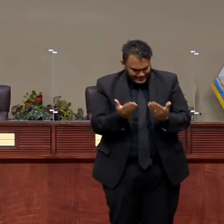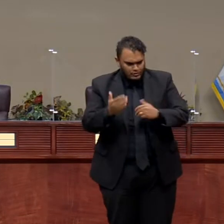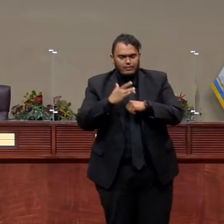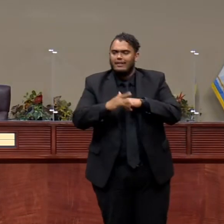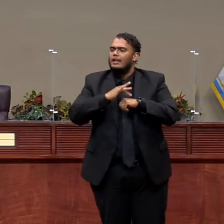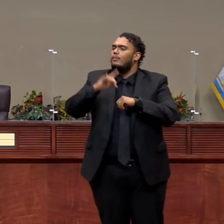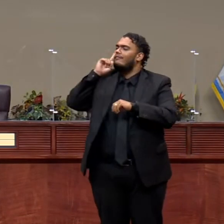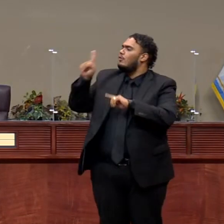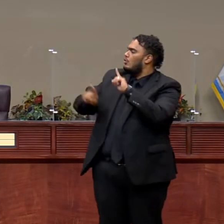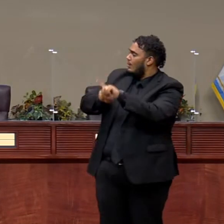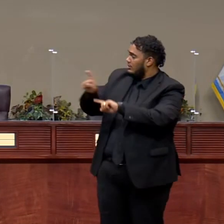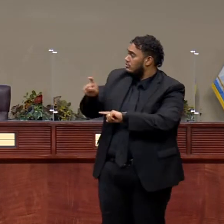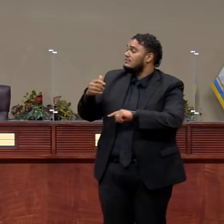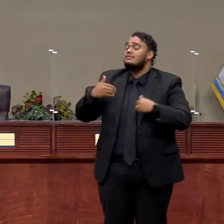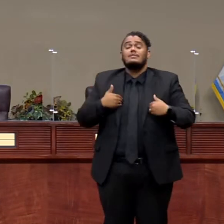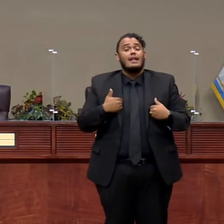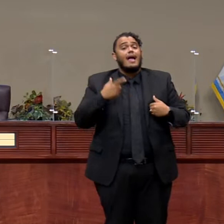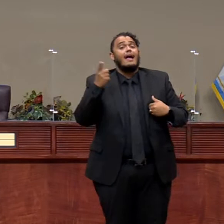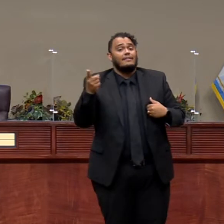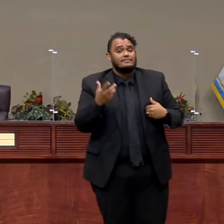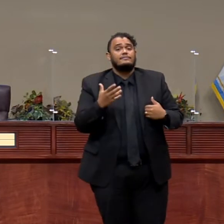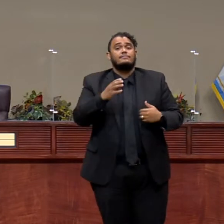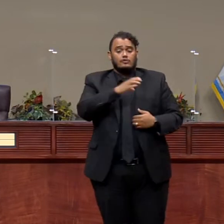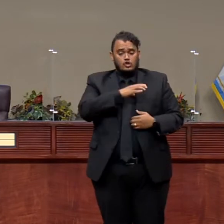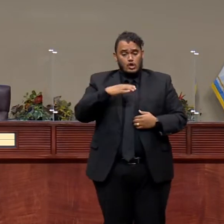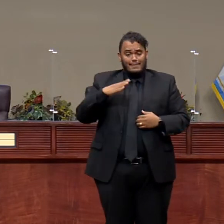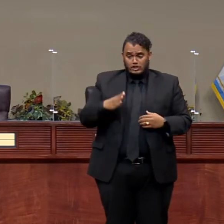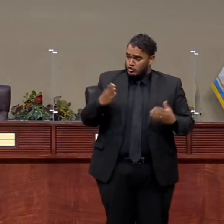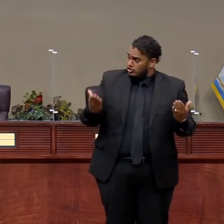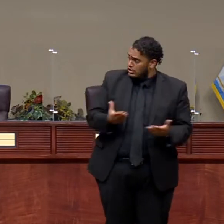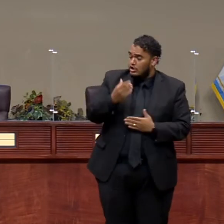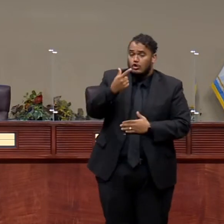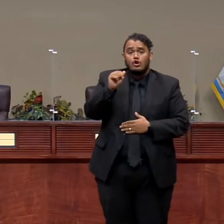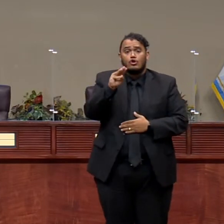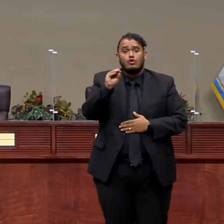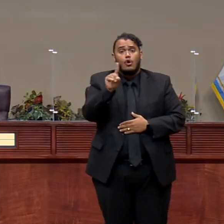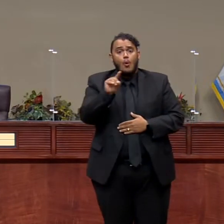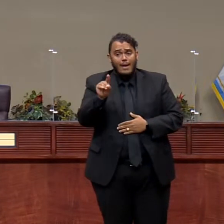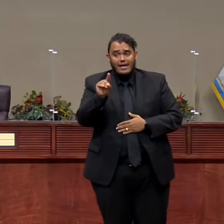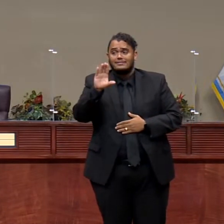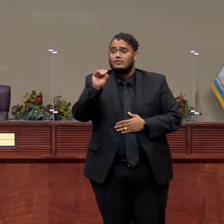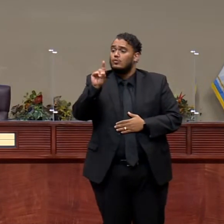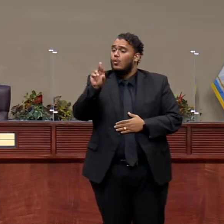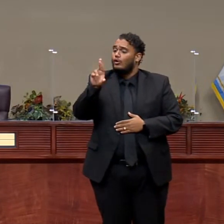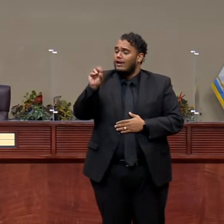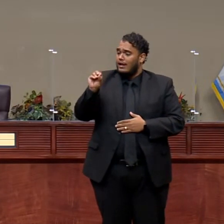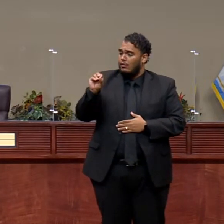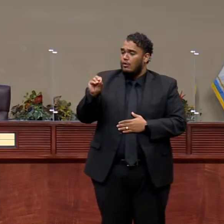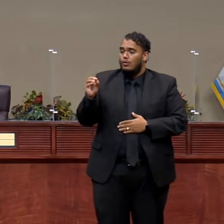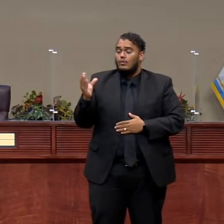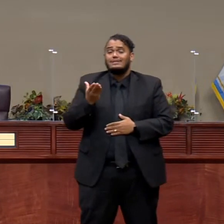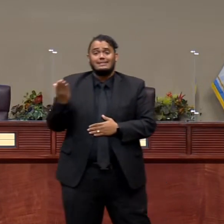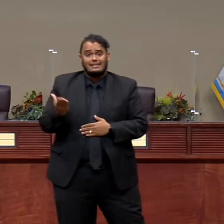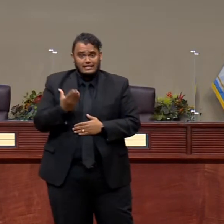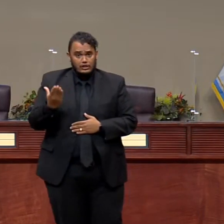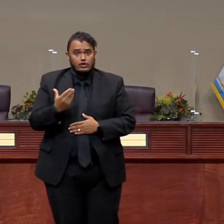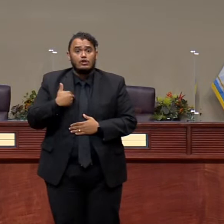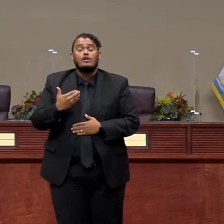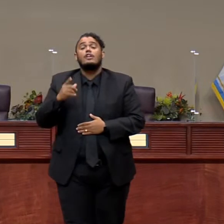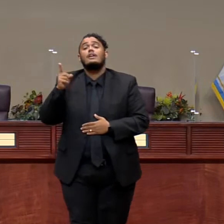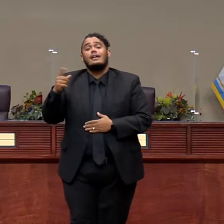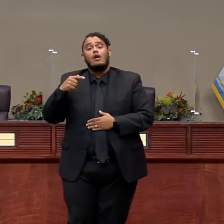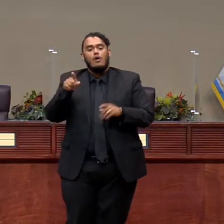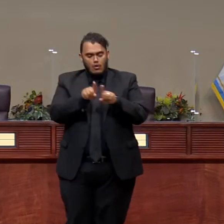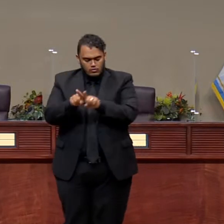need to do any translation in Spanish, we have Ms. Ilia Torres. We also have from Orange County Public Schools, if there are any questions regarding